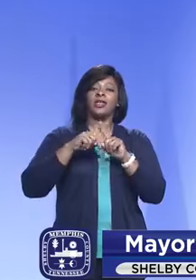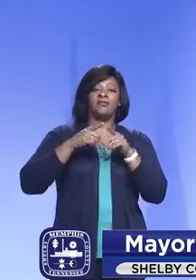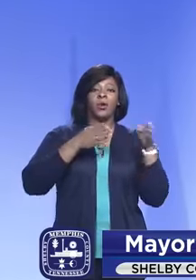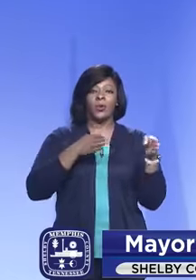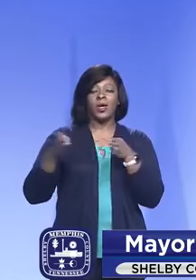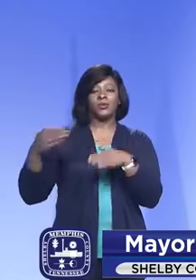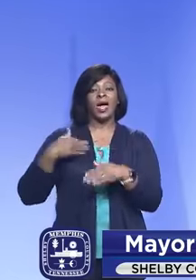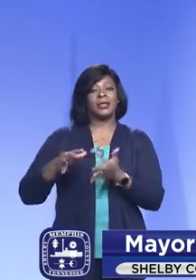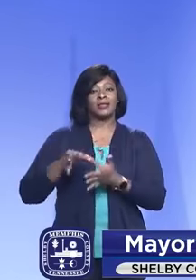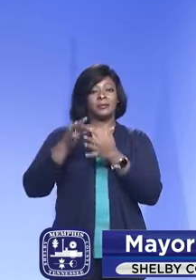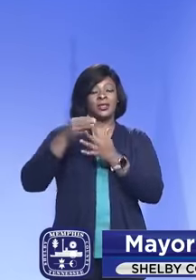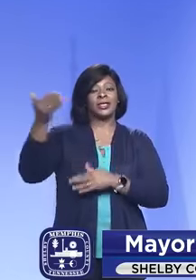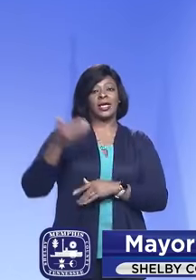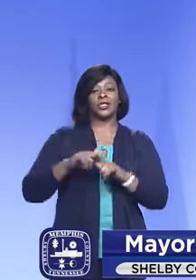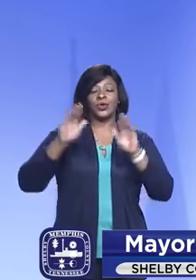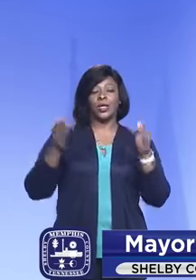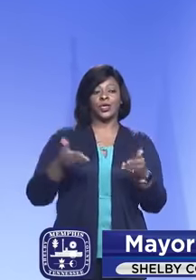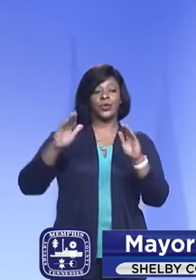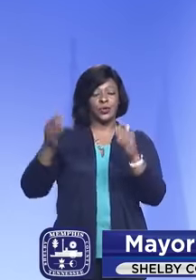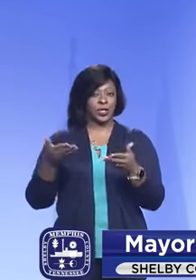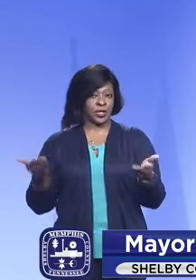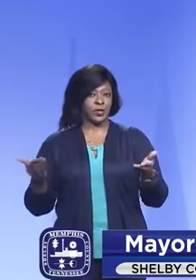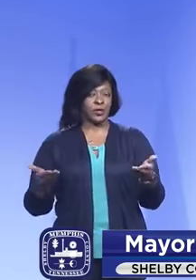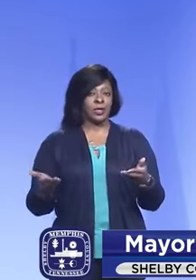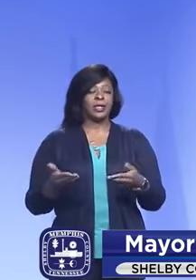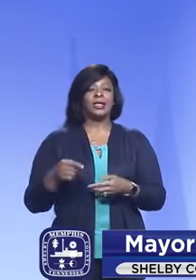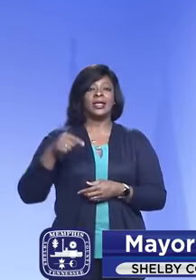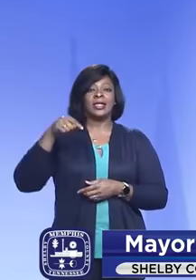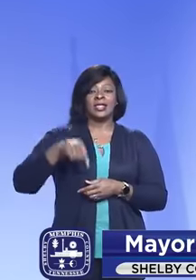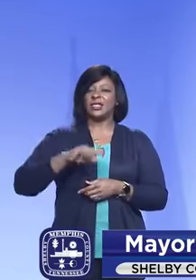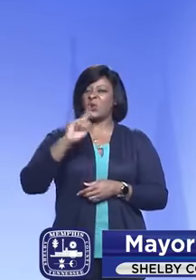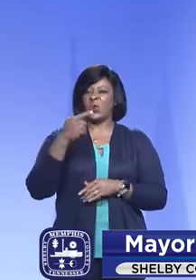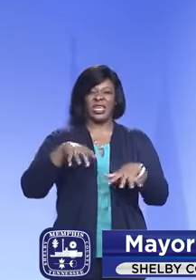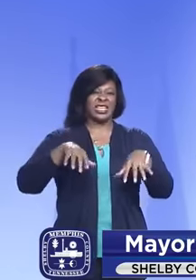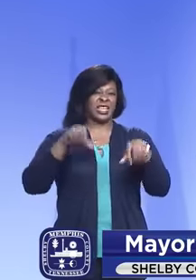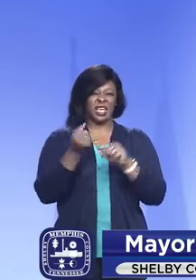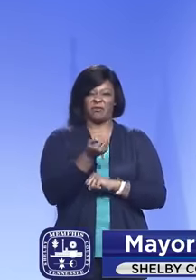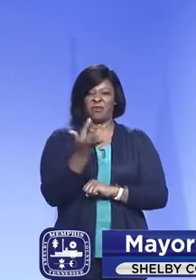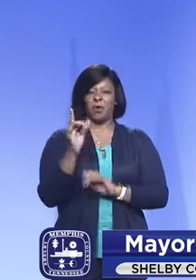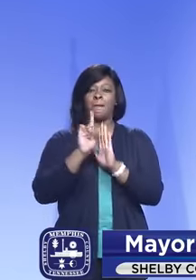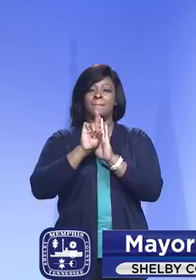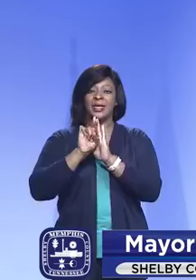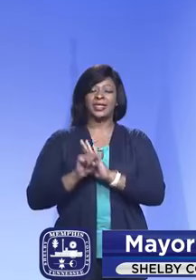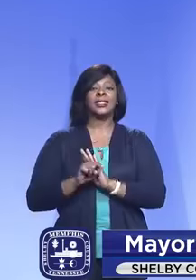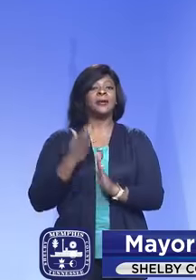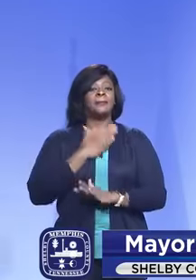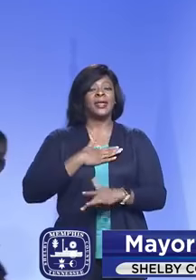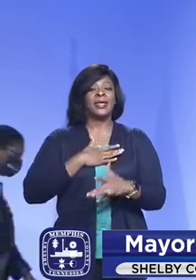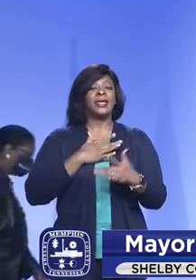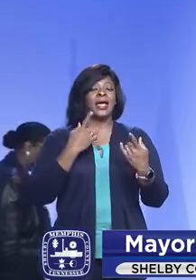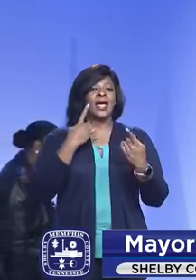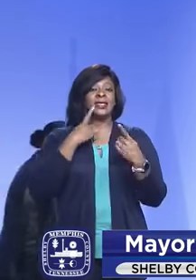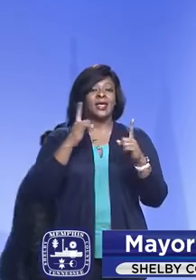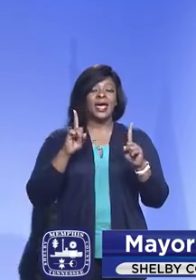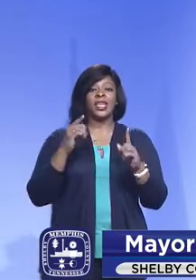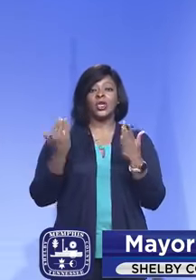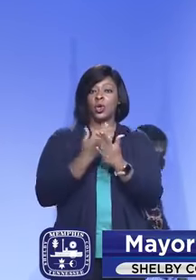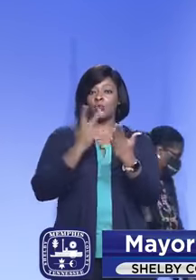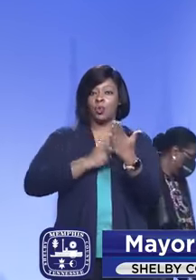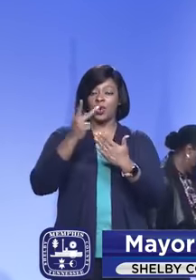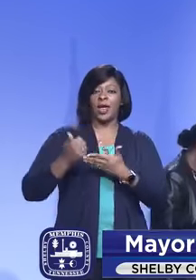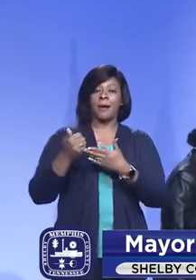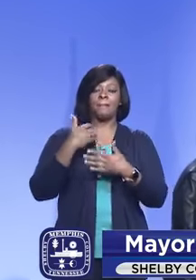special guests to introduce here. And this should only take just a few minutes. So pleased to announce this latest program to help